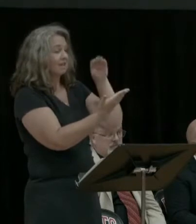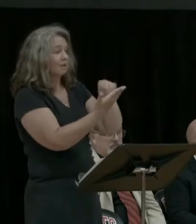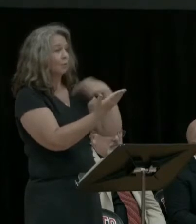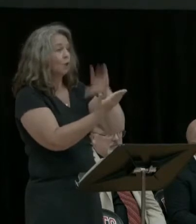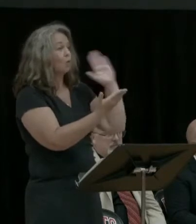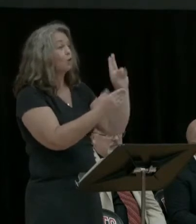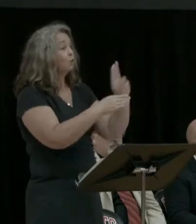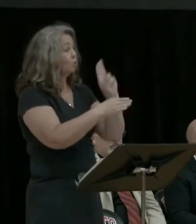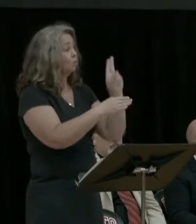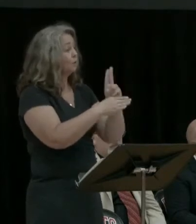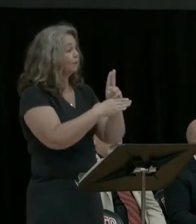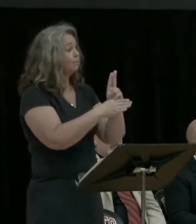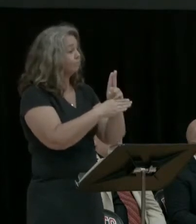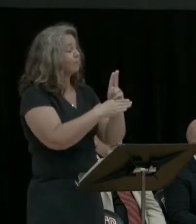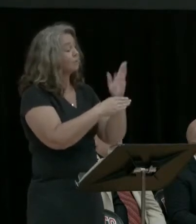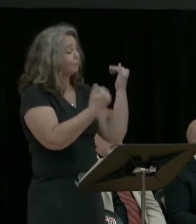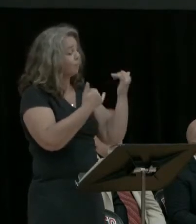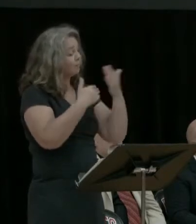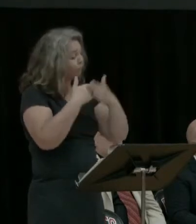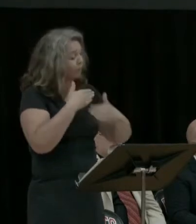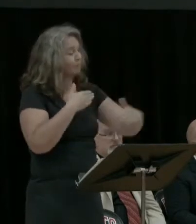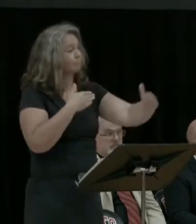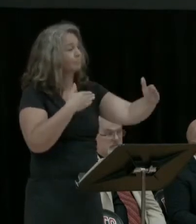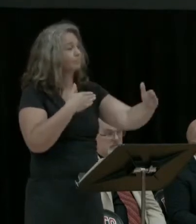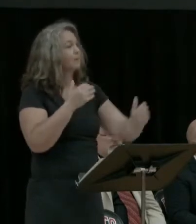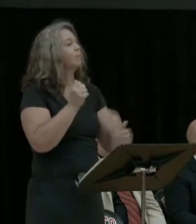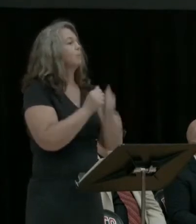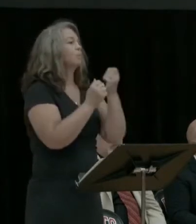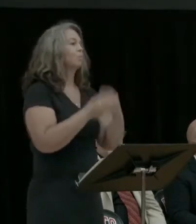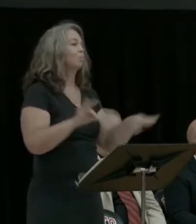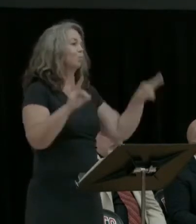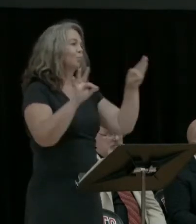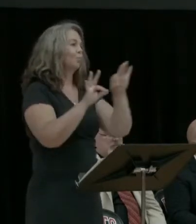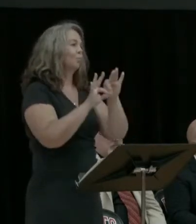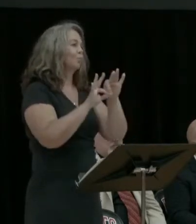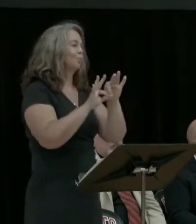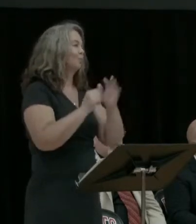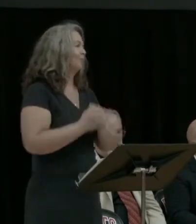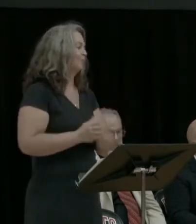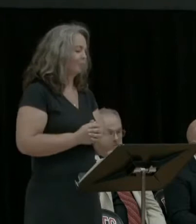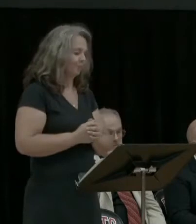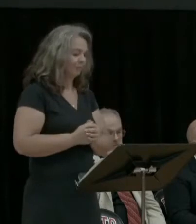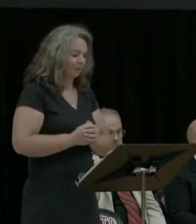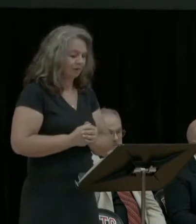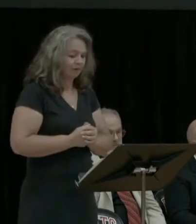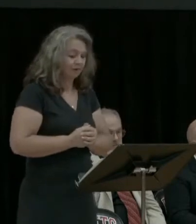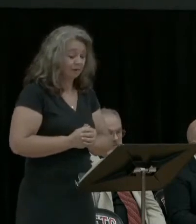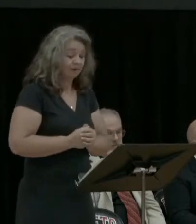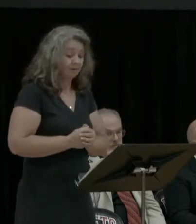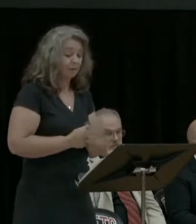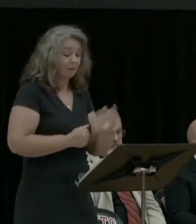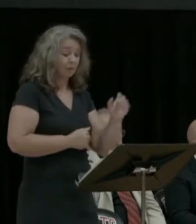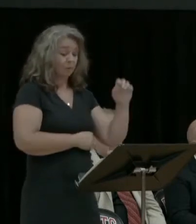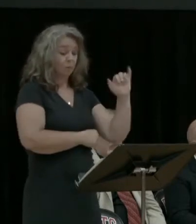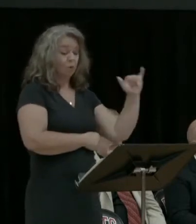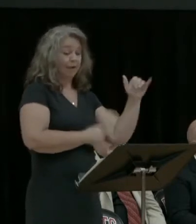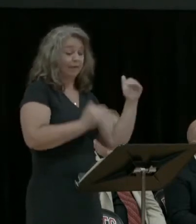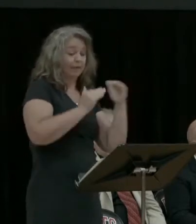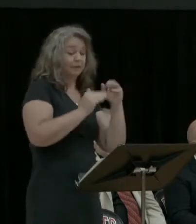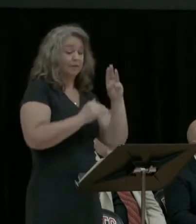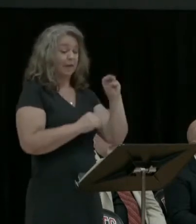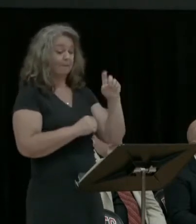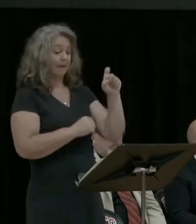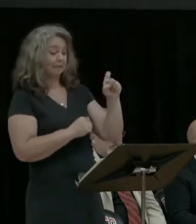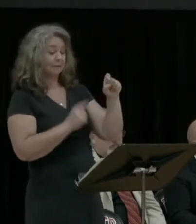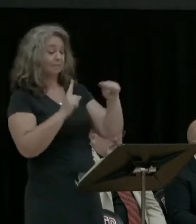the next chapter of our lives. But most importantly, Y equals MX plus B, and mitochondria is the powerhouse